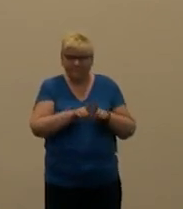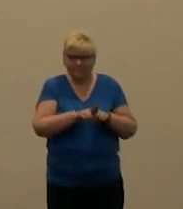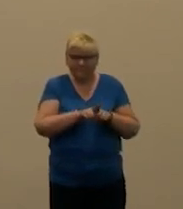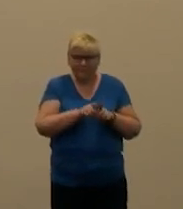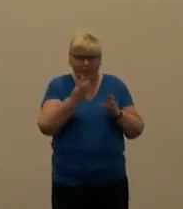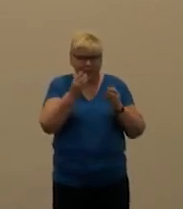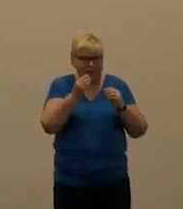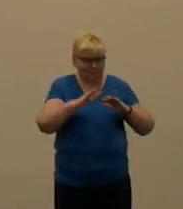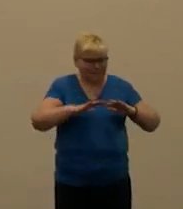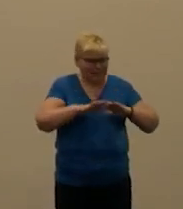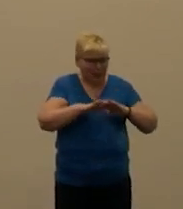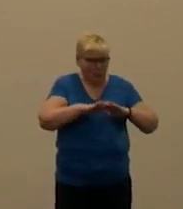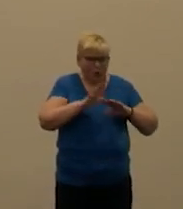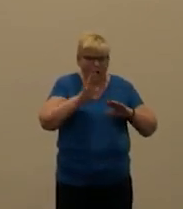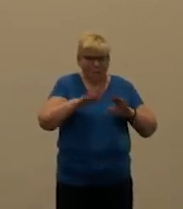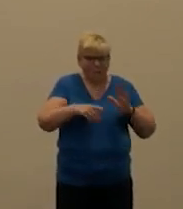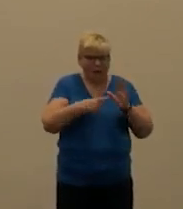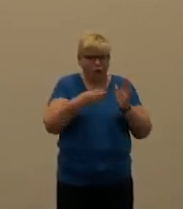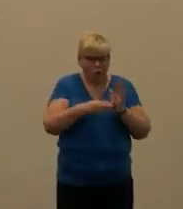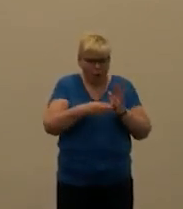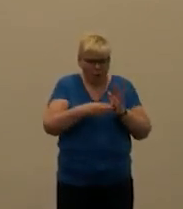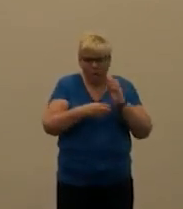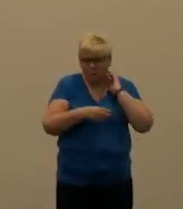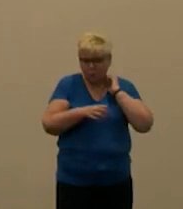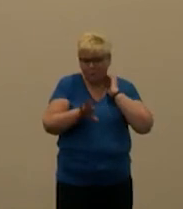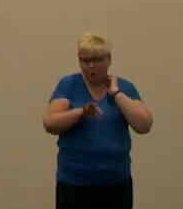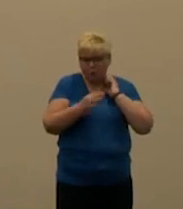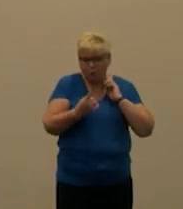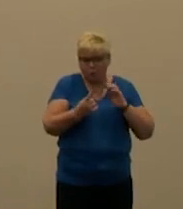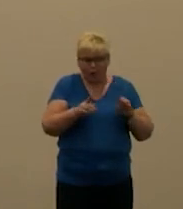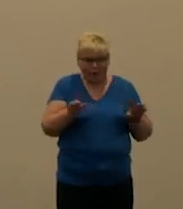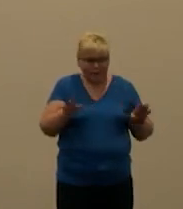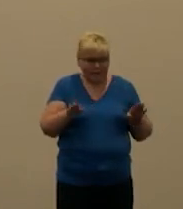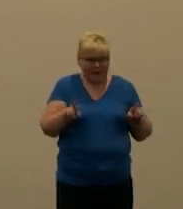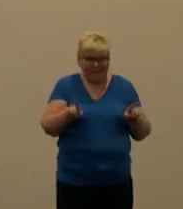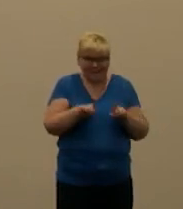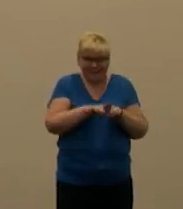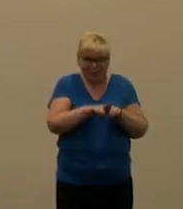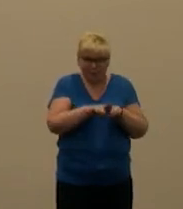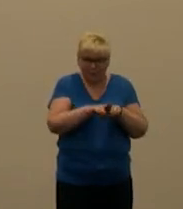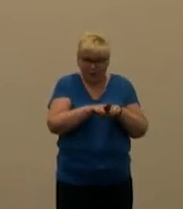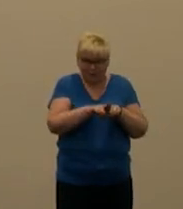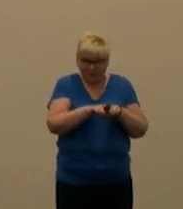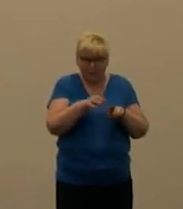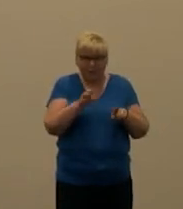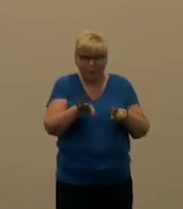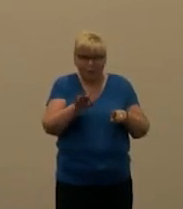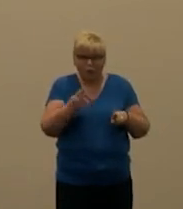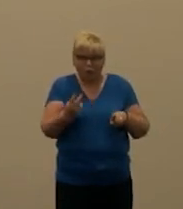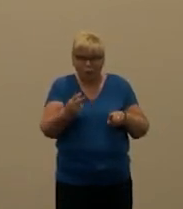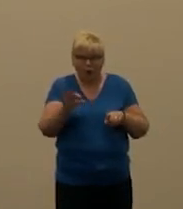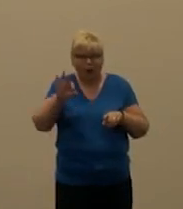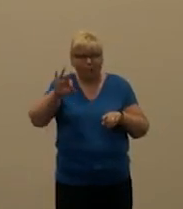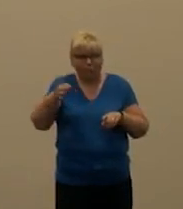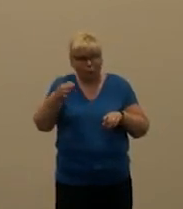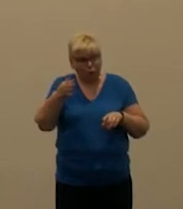virtual networks connected from Asia. We have the option one, a site-to-site VPN connection. We have the option two, point-to-site